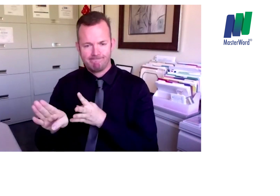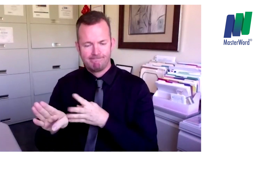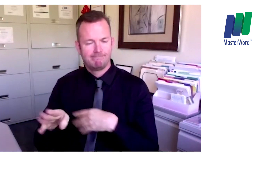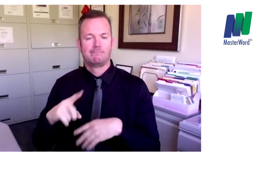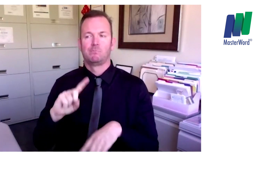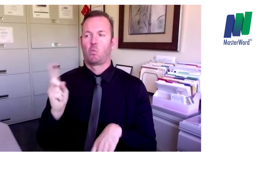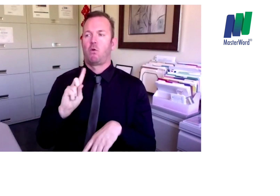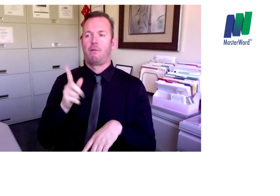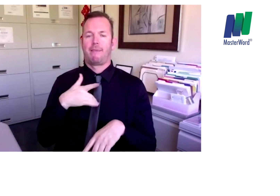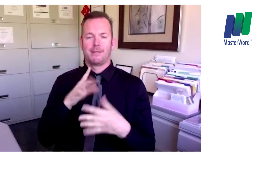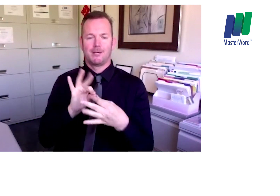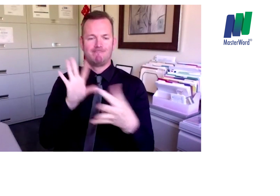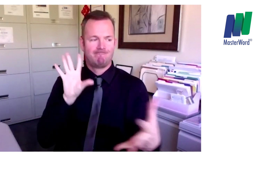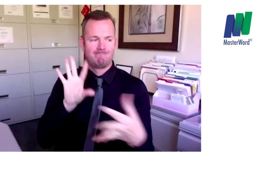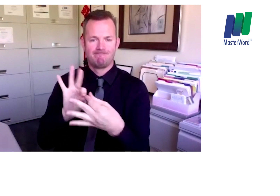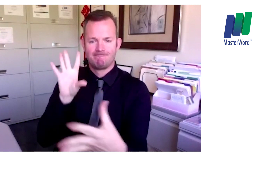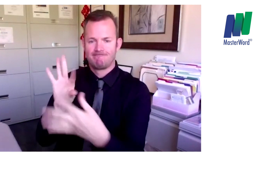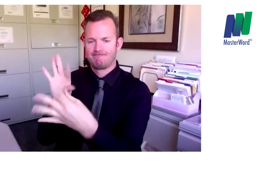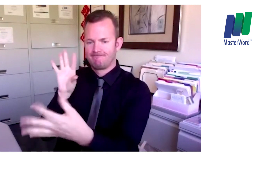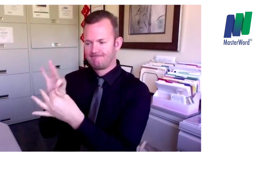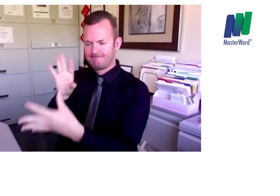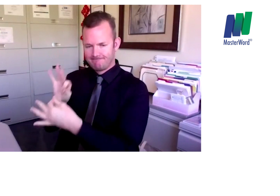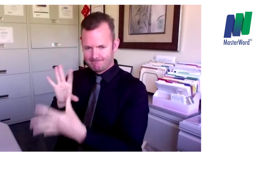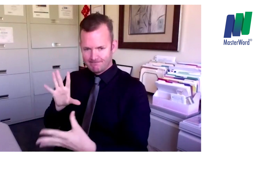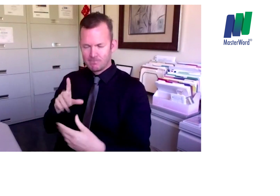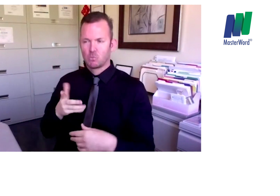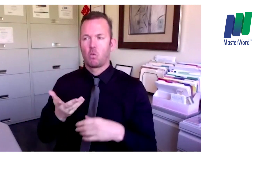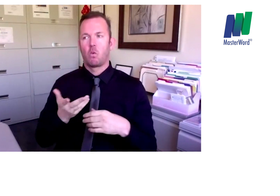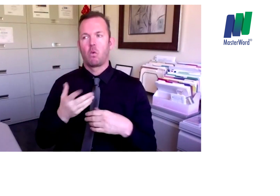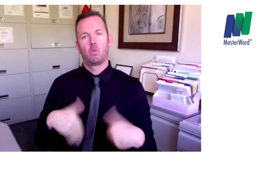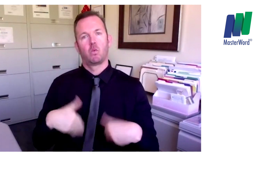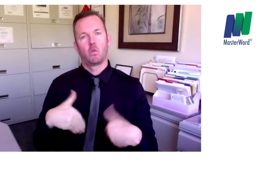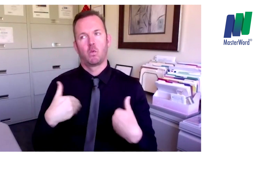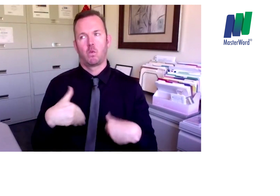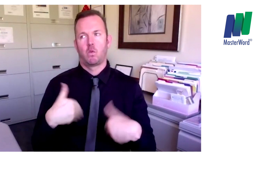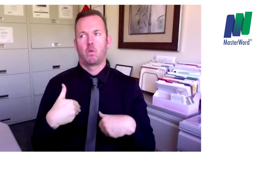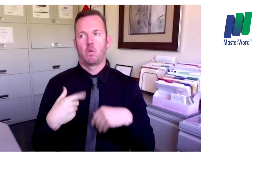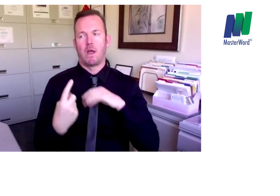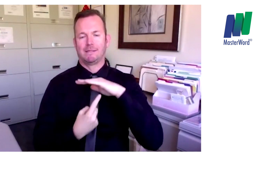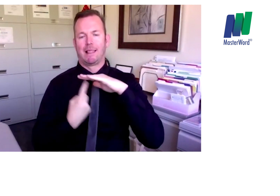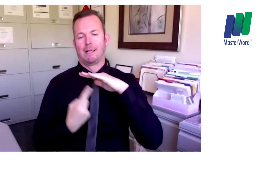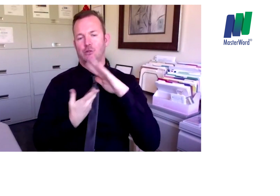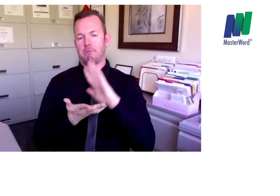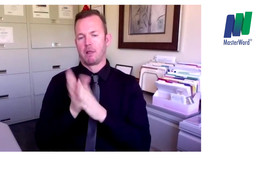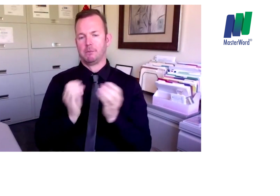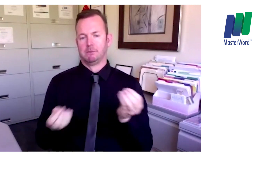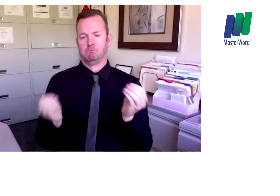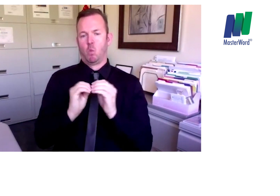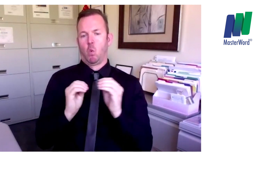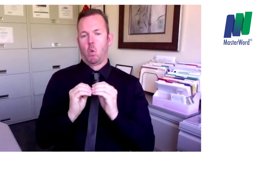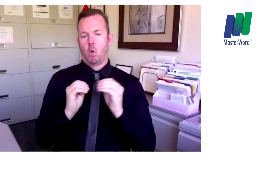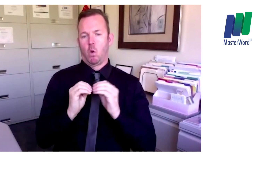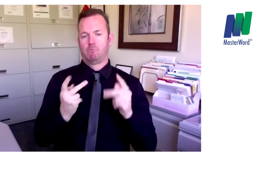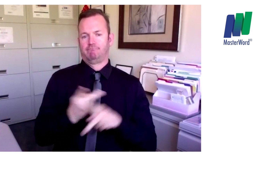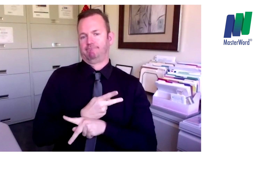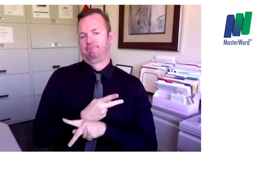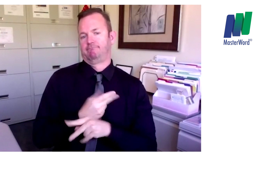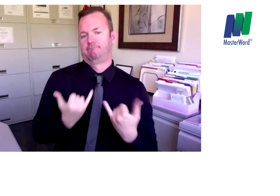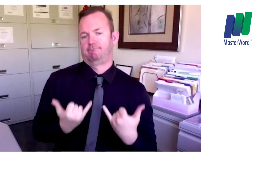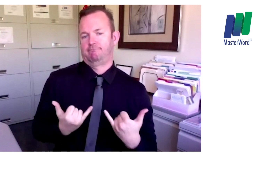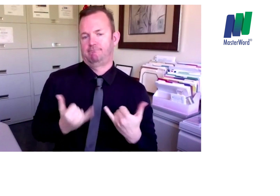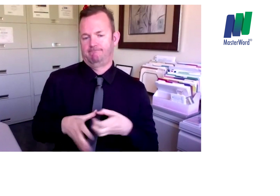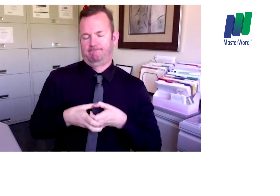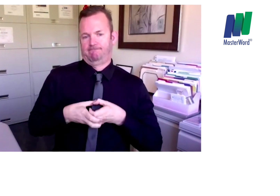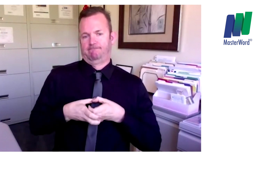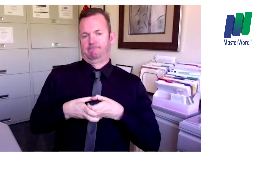It's become an extremely marginalized group that becomes very disconnected from those communities around them. And the